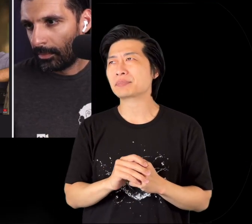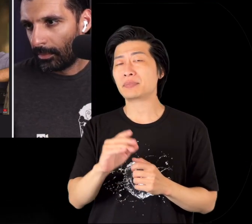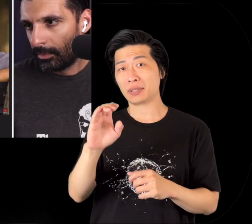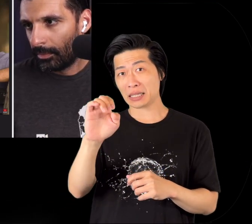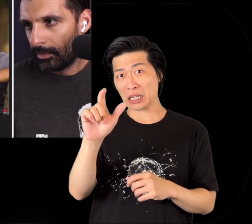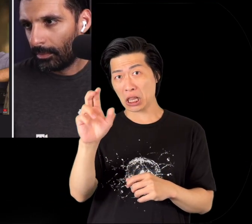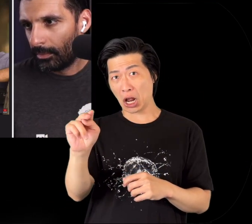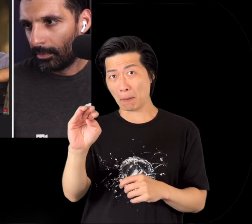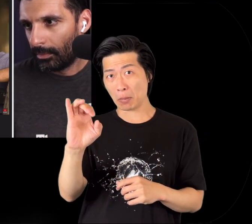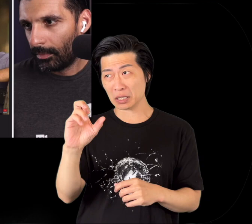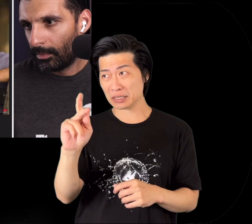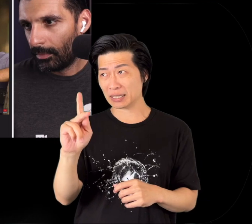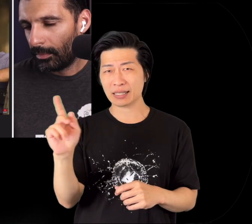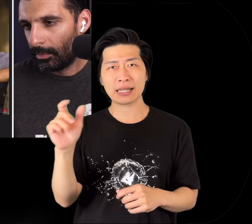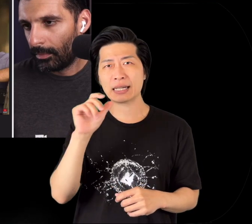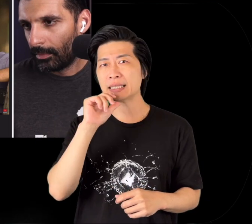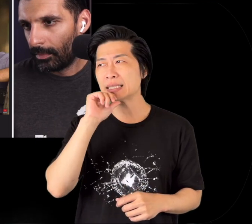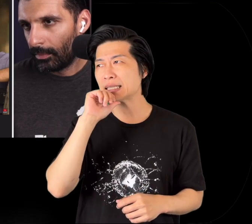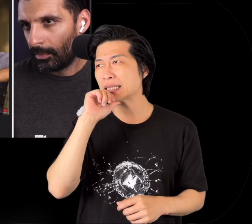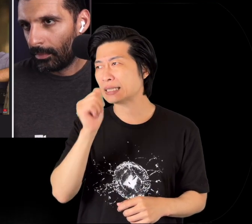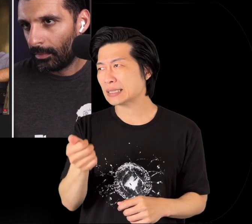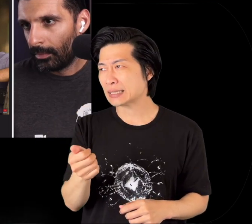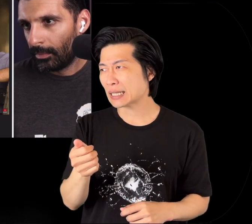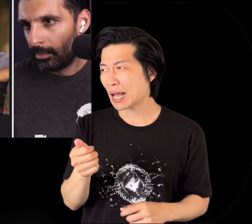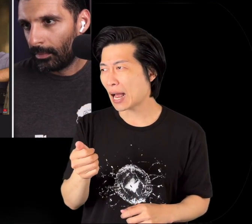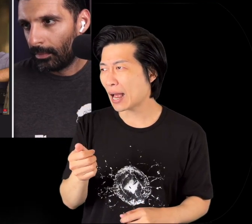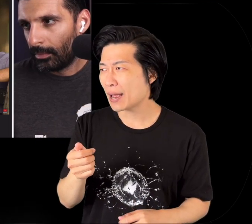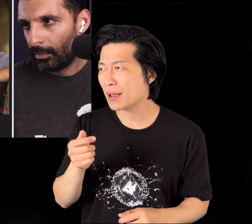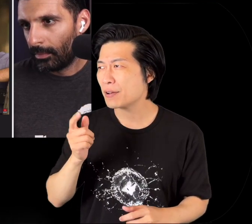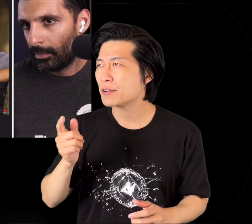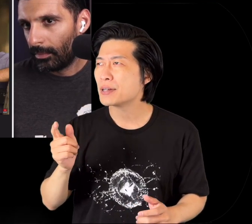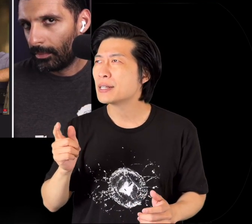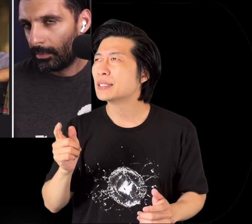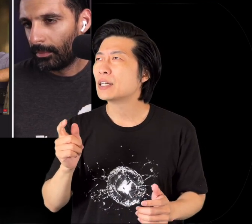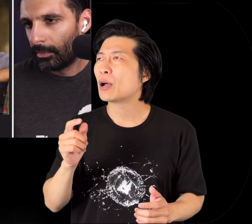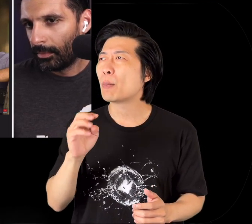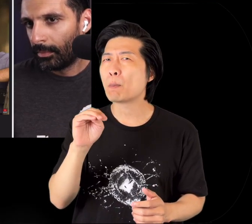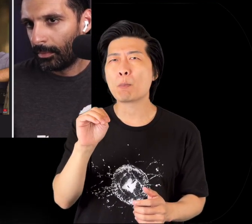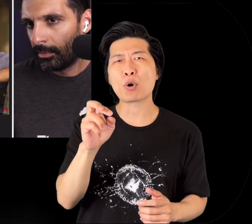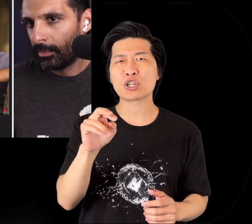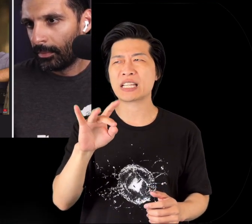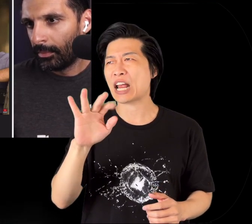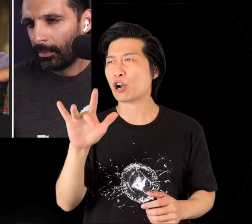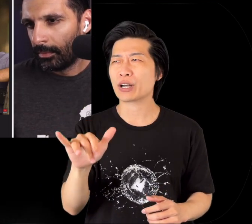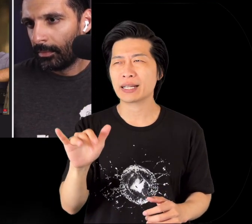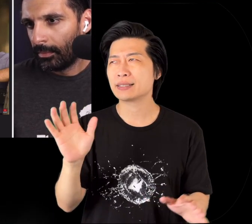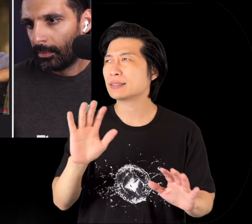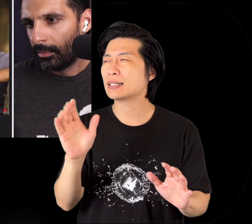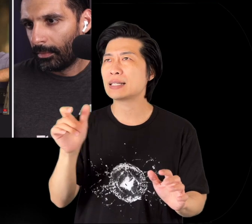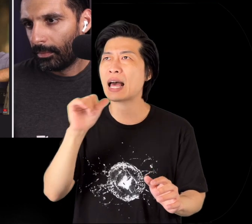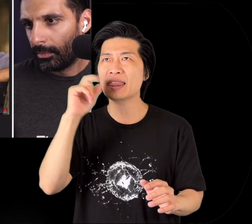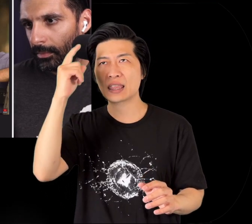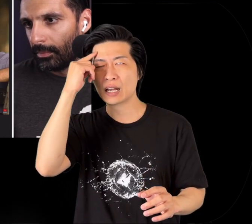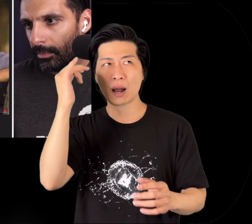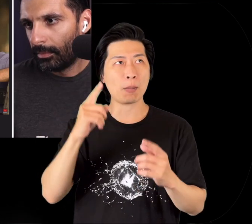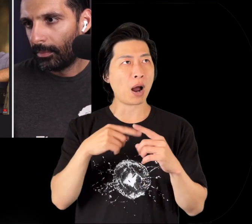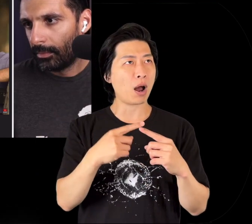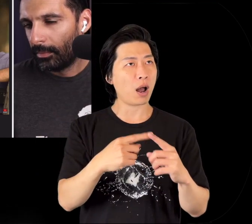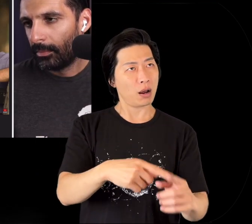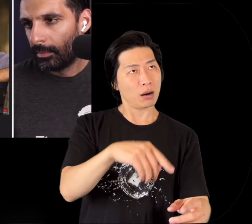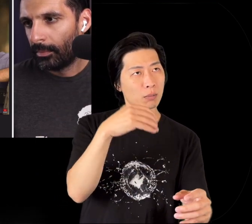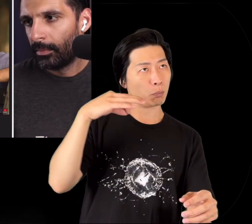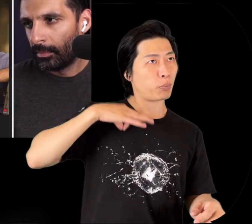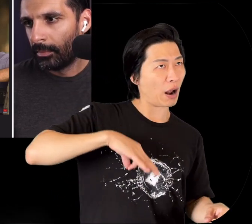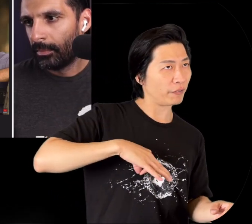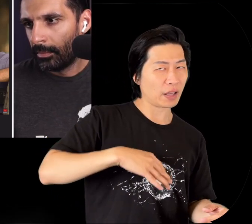Musk is not mercenary. He's not driven by, let me start with a profit and loss